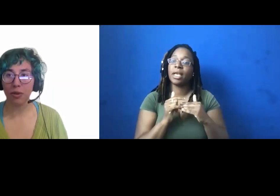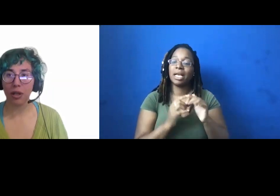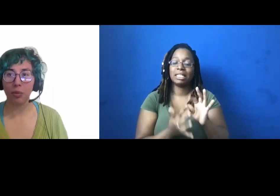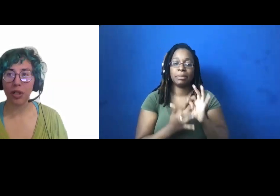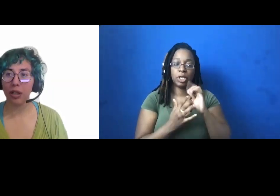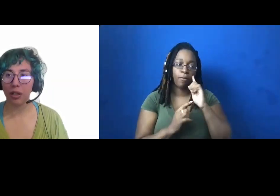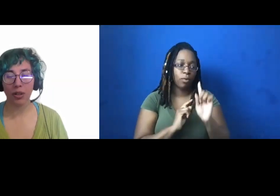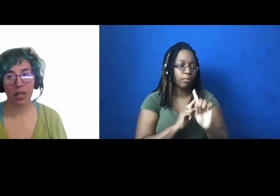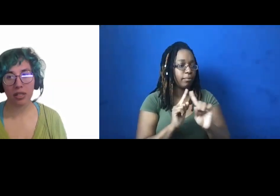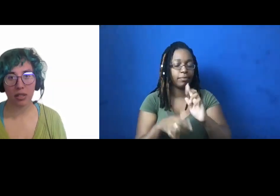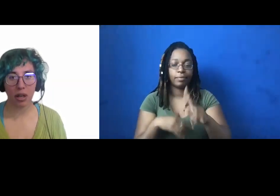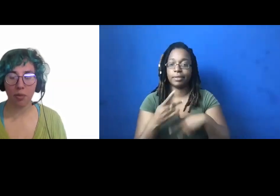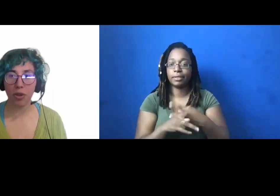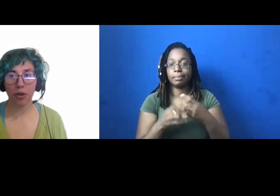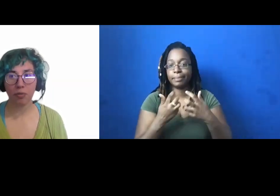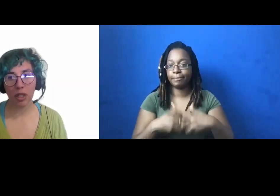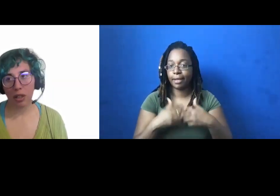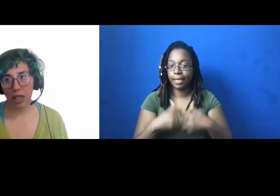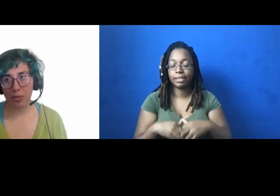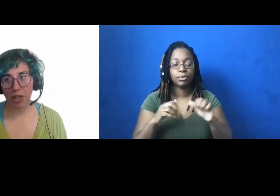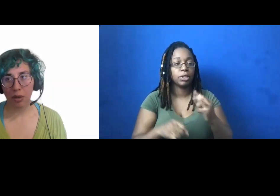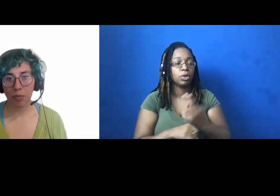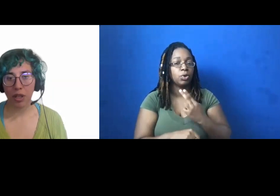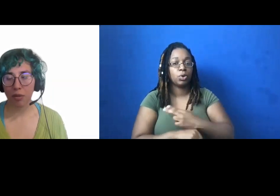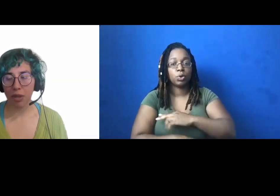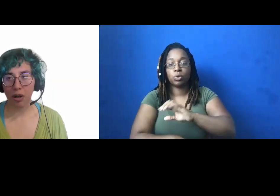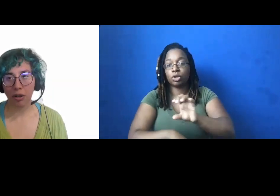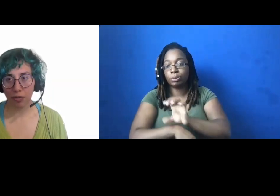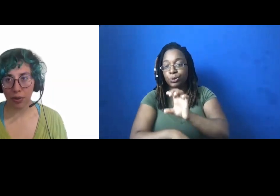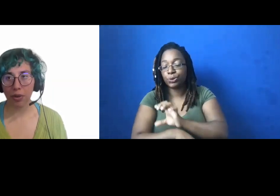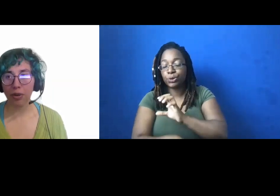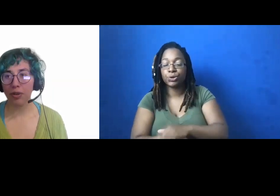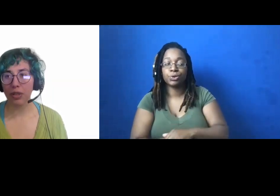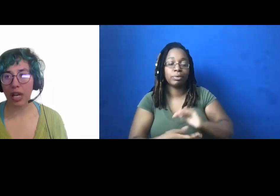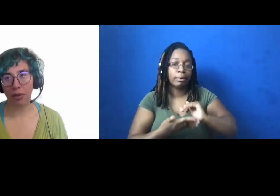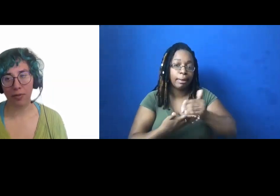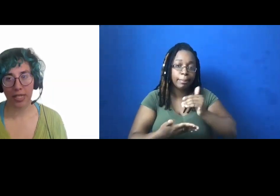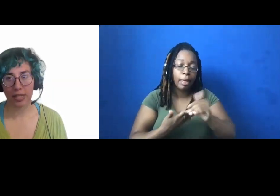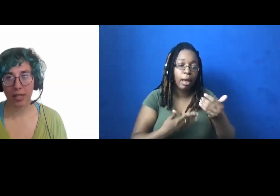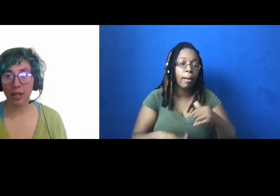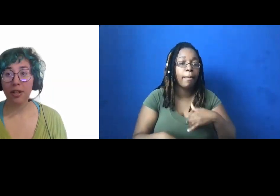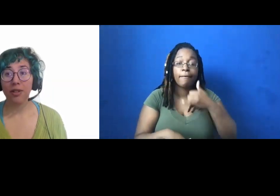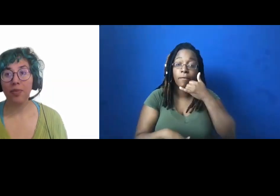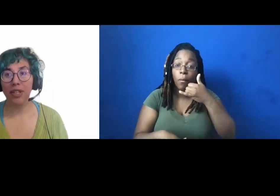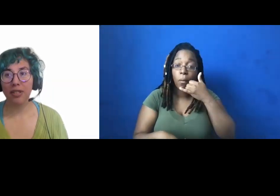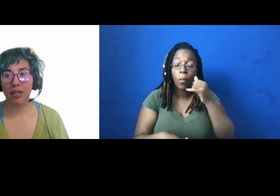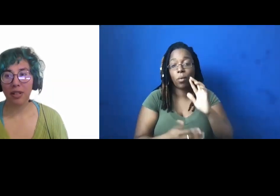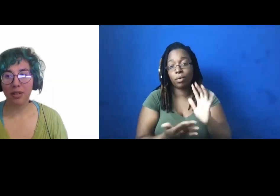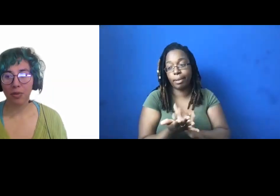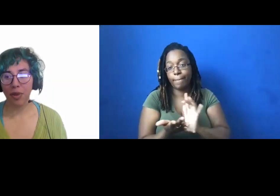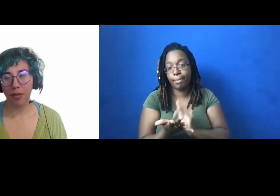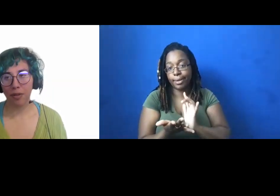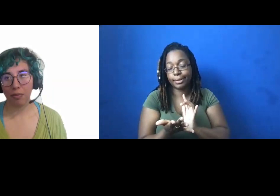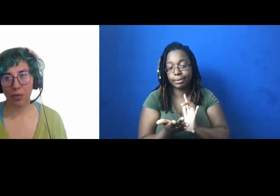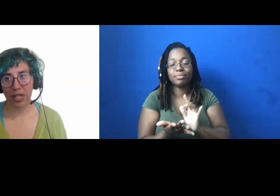devices. You can open it in your desktop, your laptop, it can be on your phone or your tablet device. So this